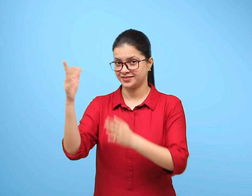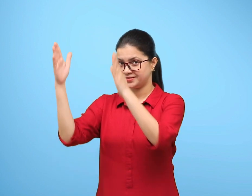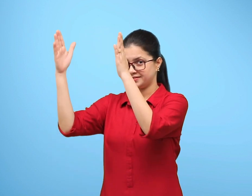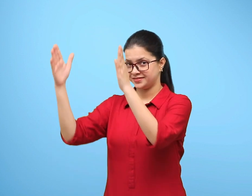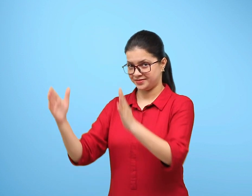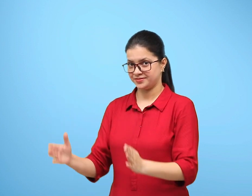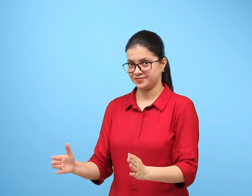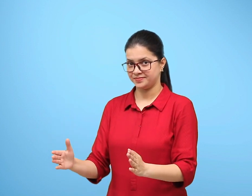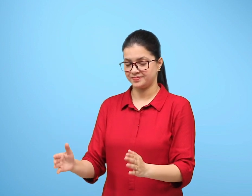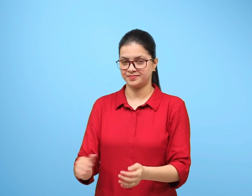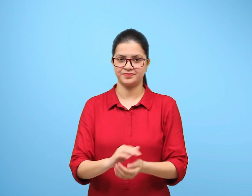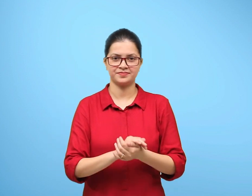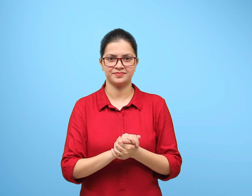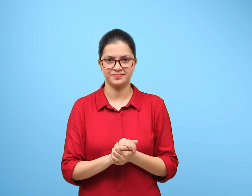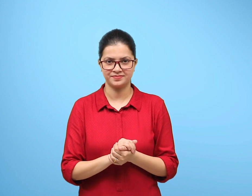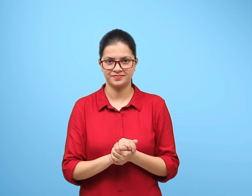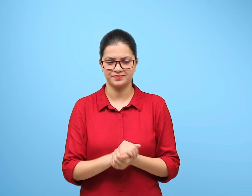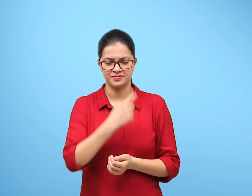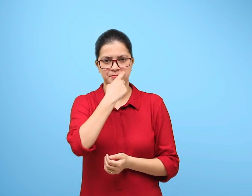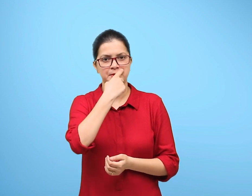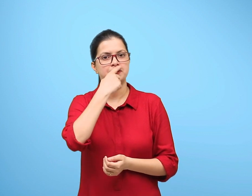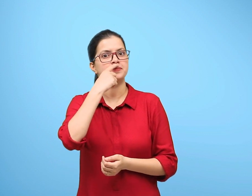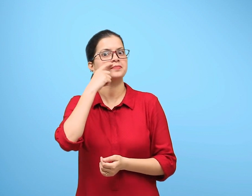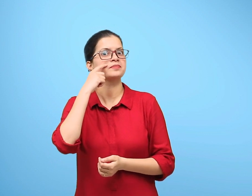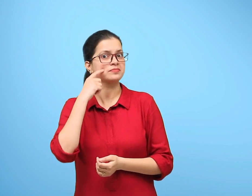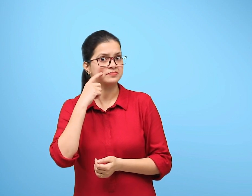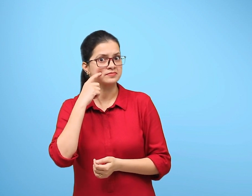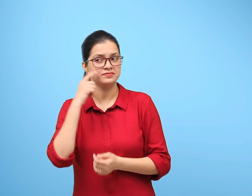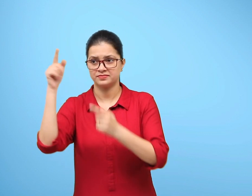Items in column 1 are upper jaw,